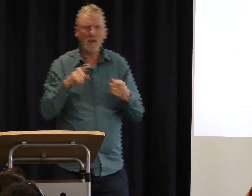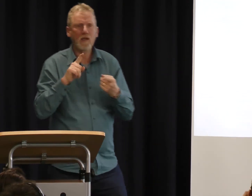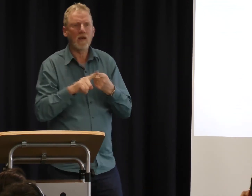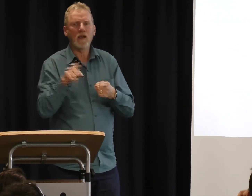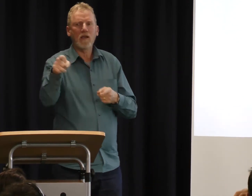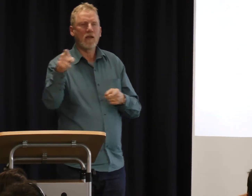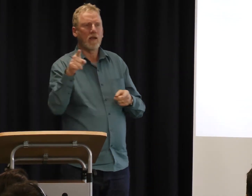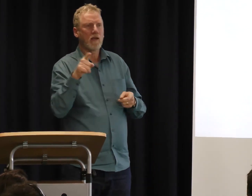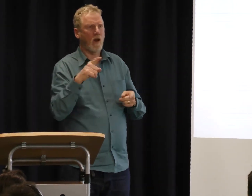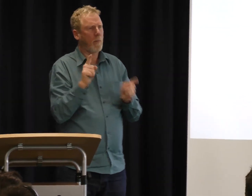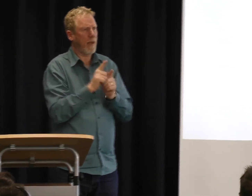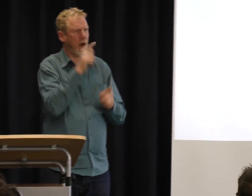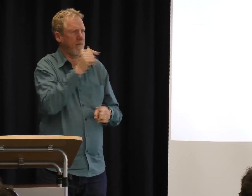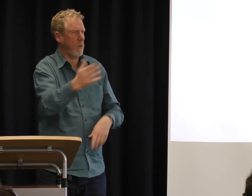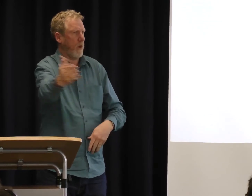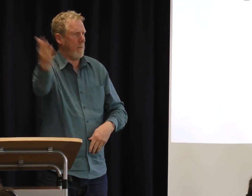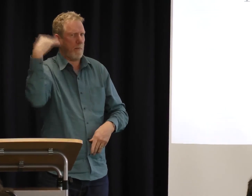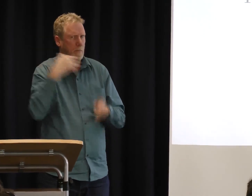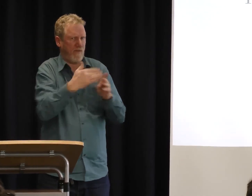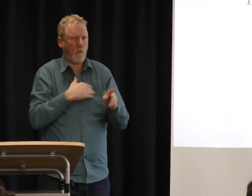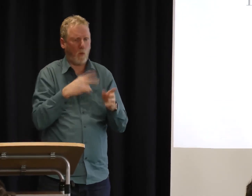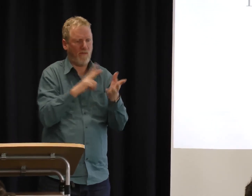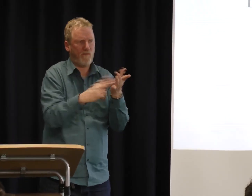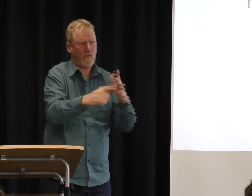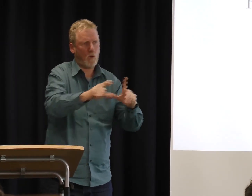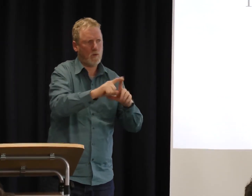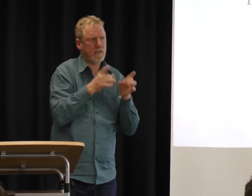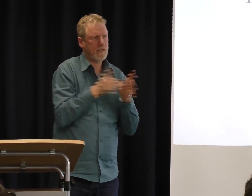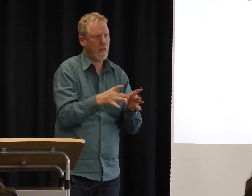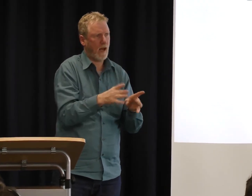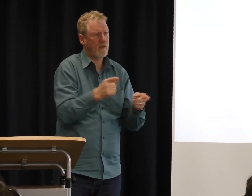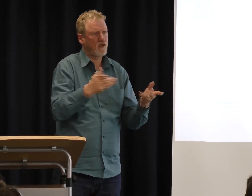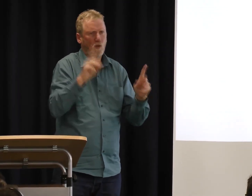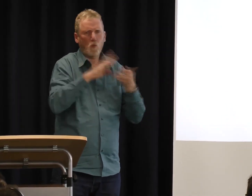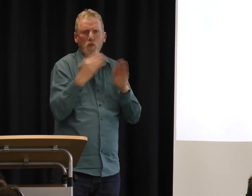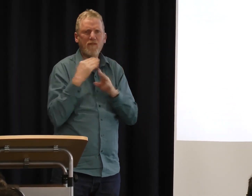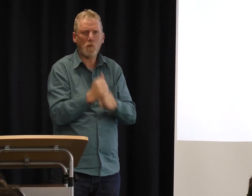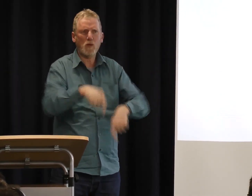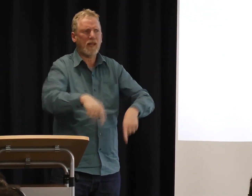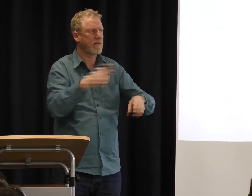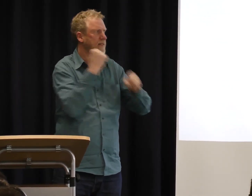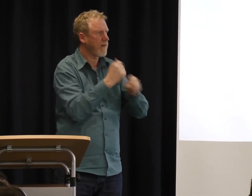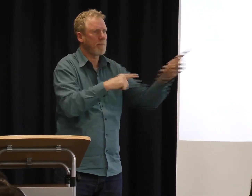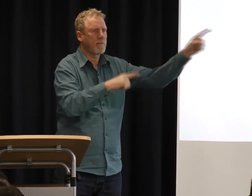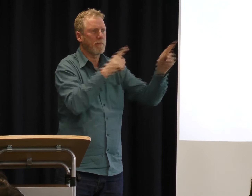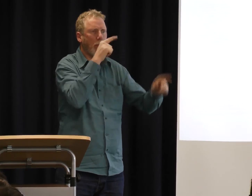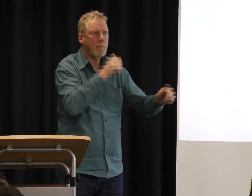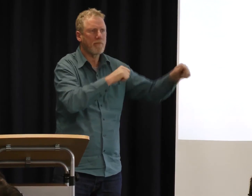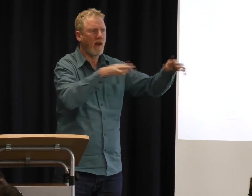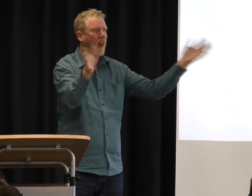I will keep it short and sweet. So I've met John Lovett way, way back before VCOD was